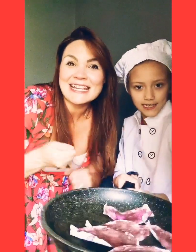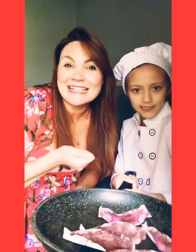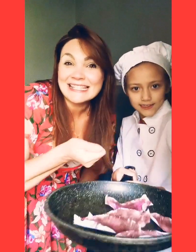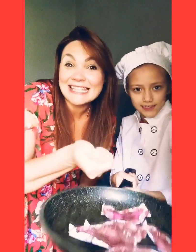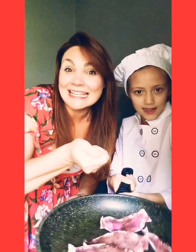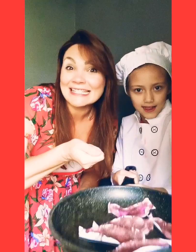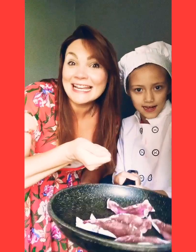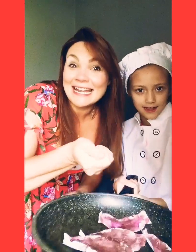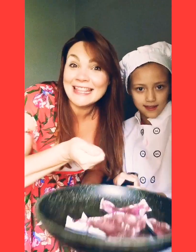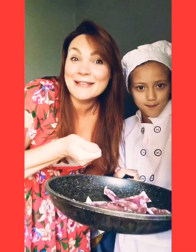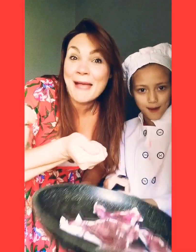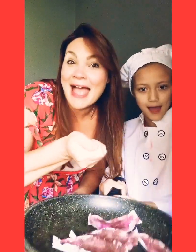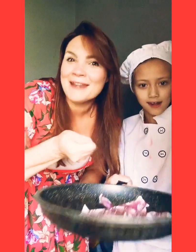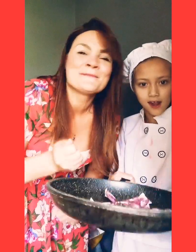5 fat sausages sizzling in the pan.